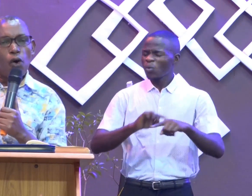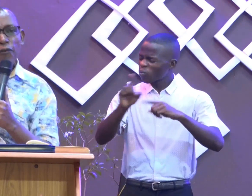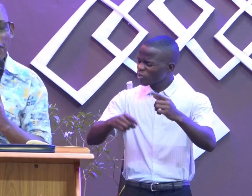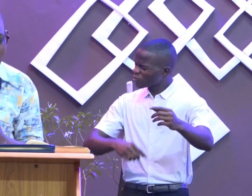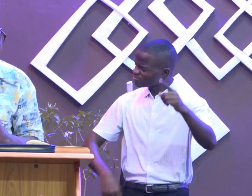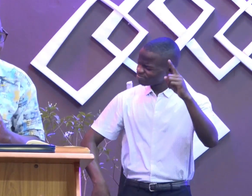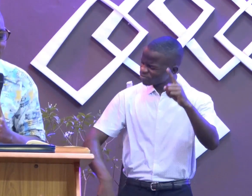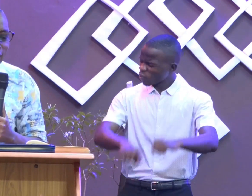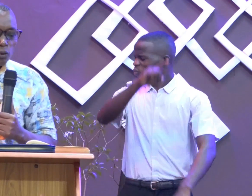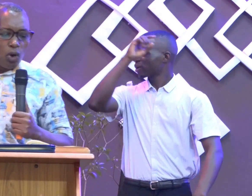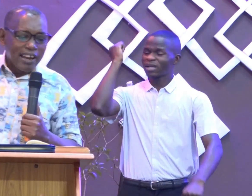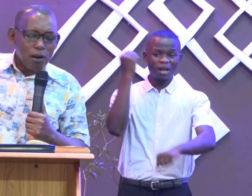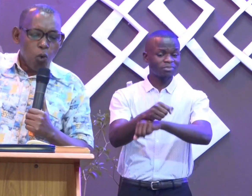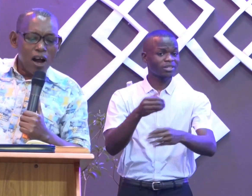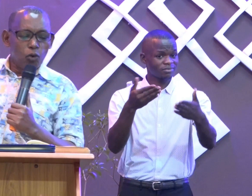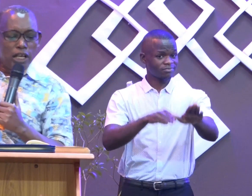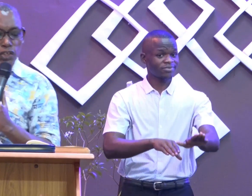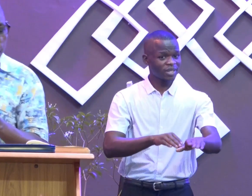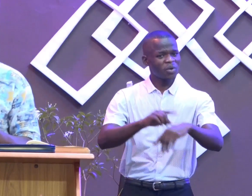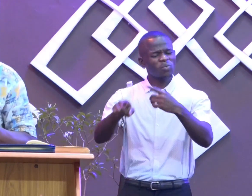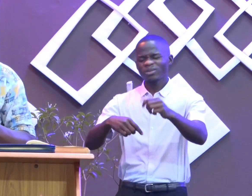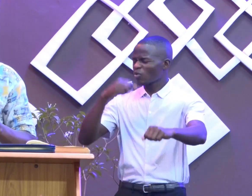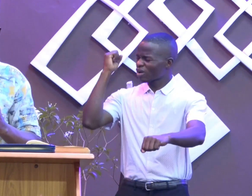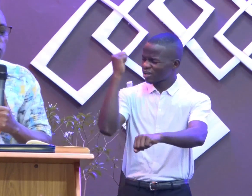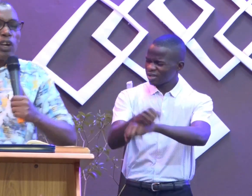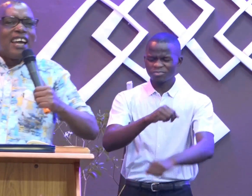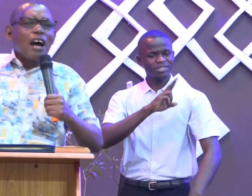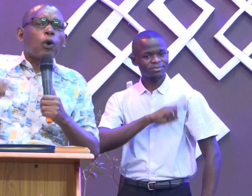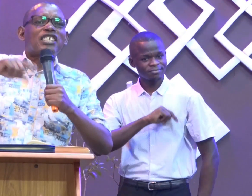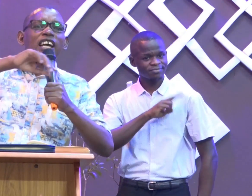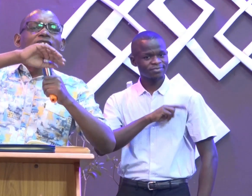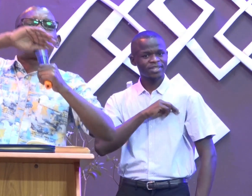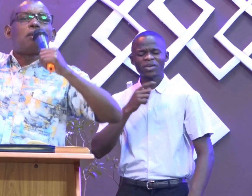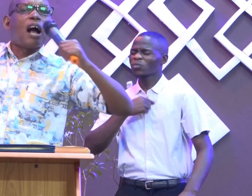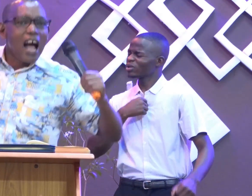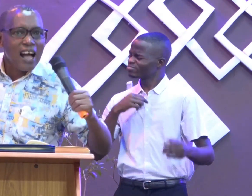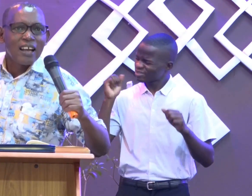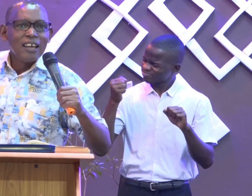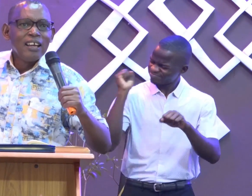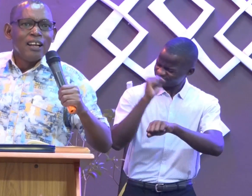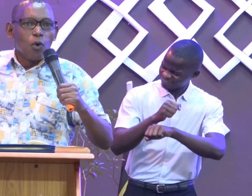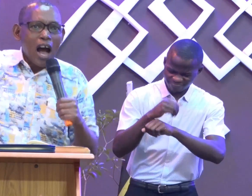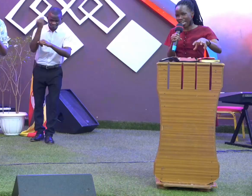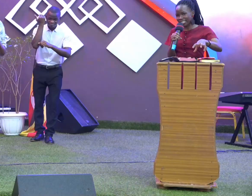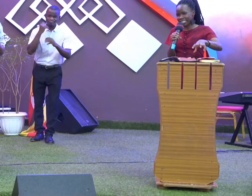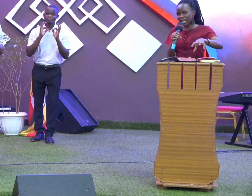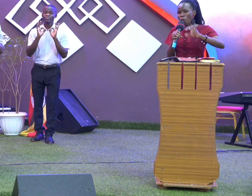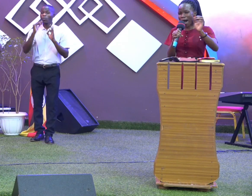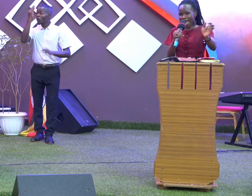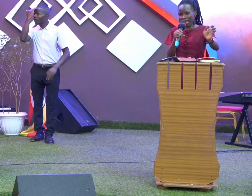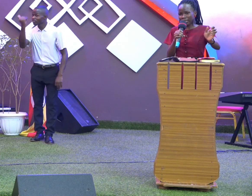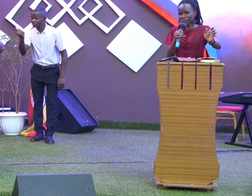are going to overcome death. We are going to overcome sin. We are going to be justified.